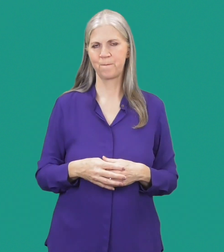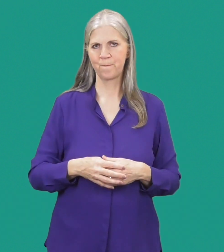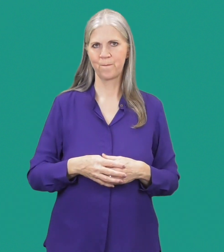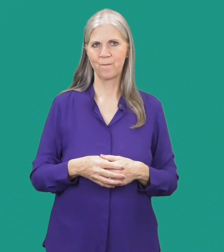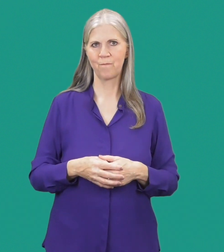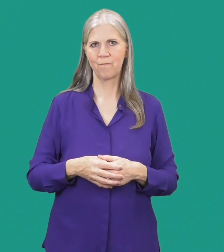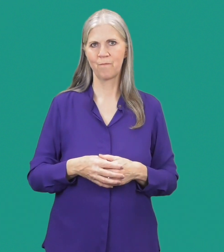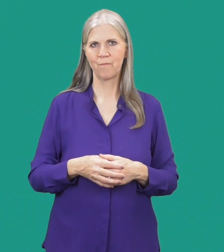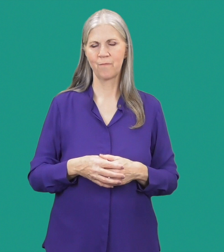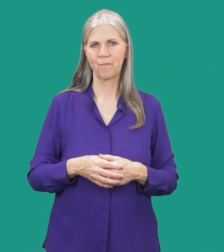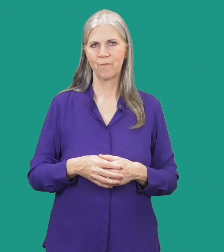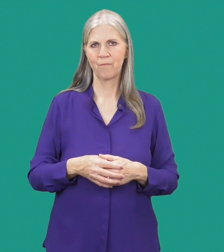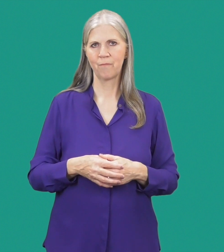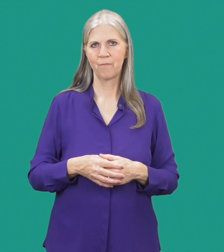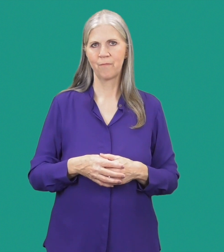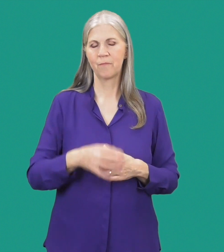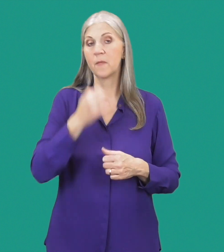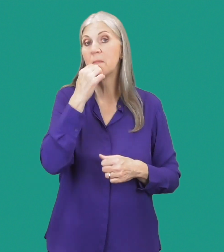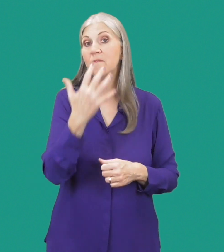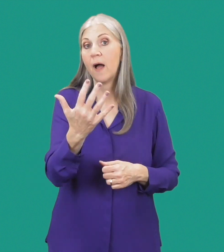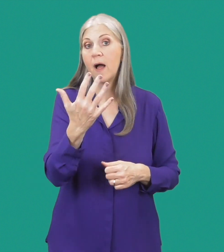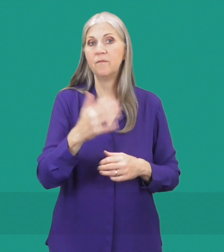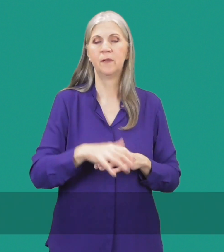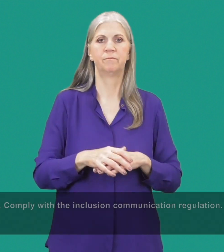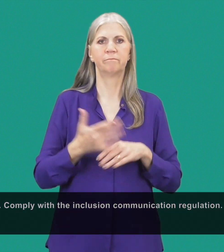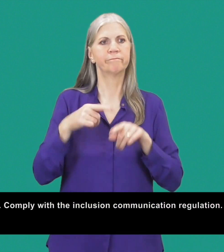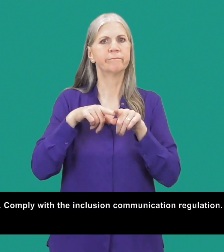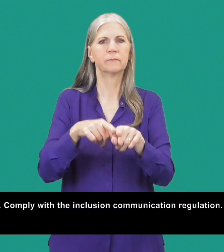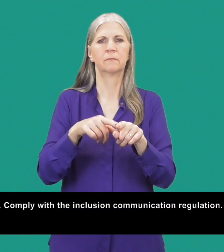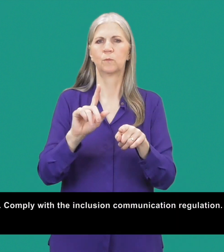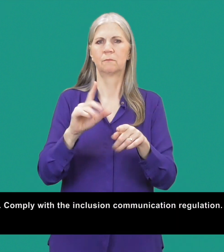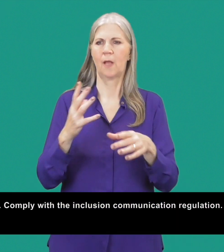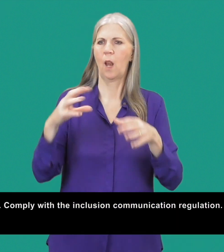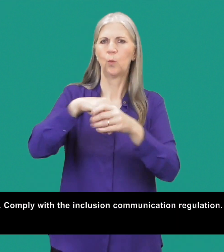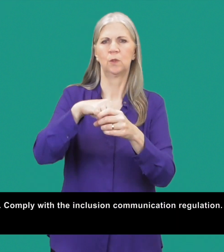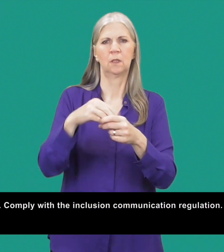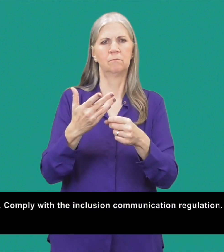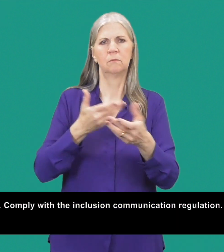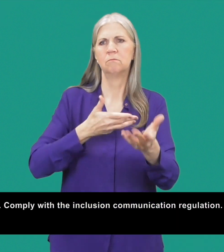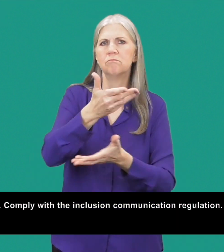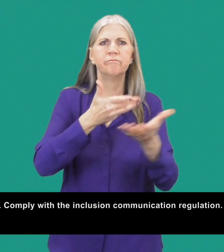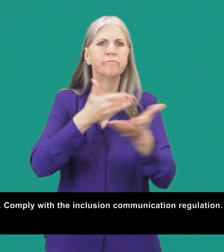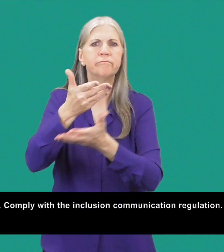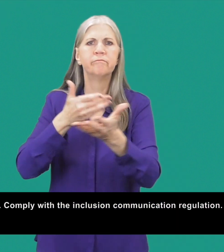Number 5, comply with the Inclusion Communication Regulation.